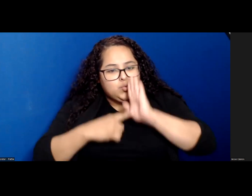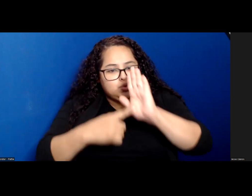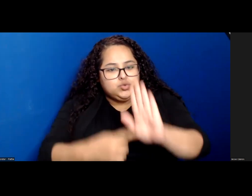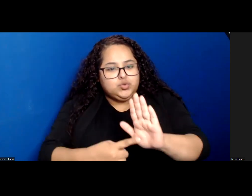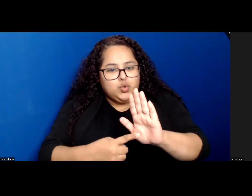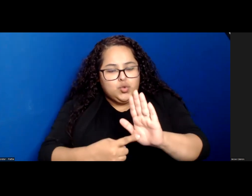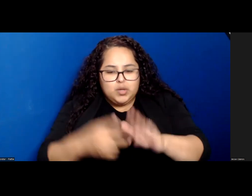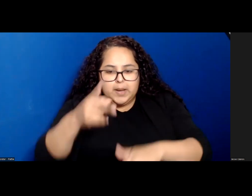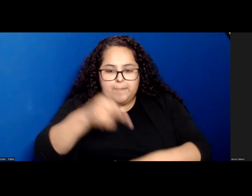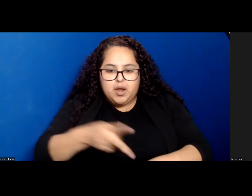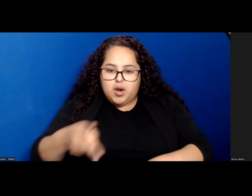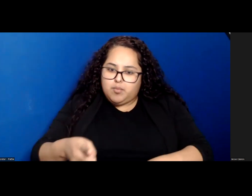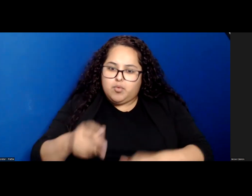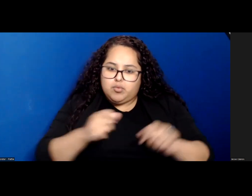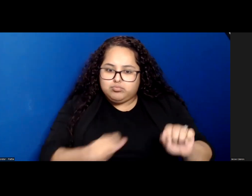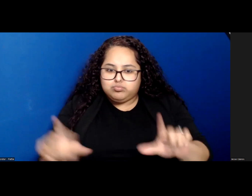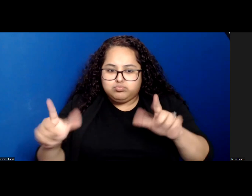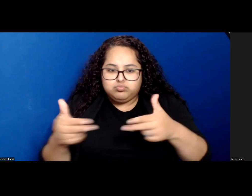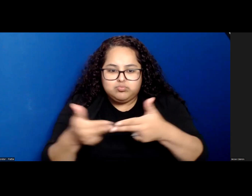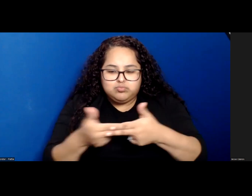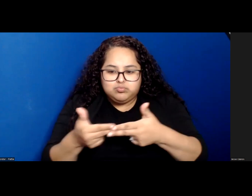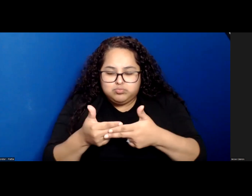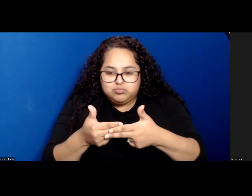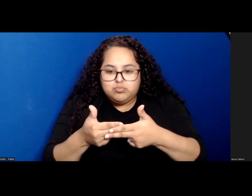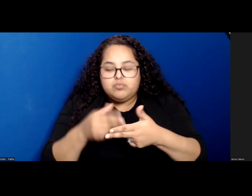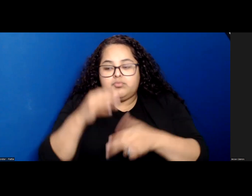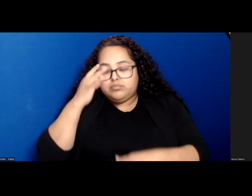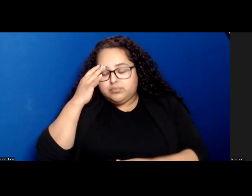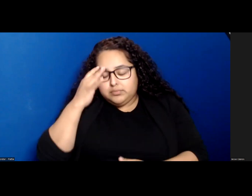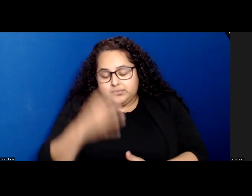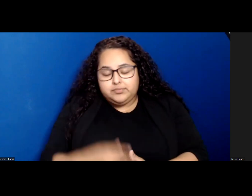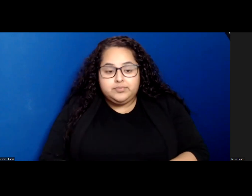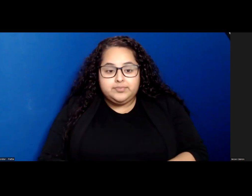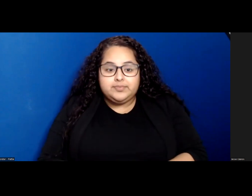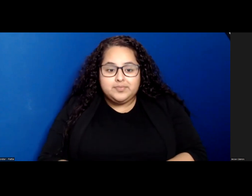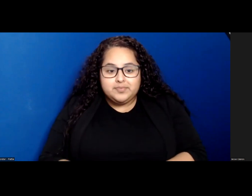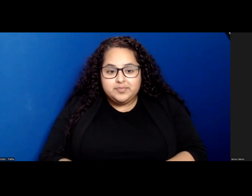the PowerPoint presentation, and um,